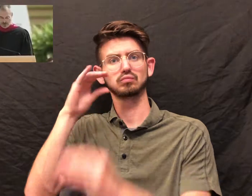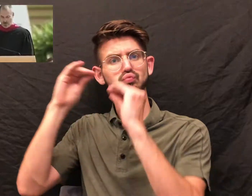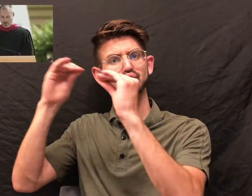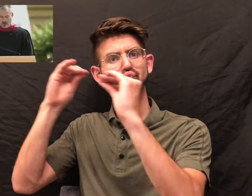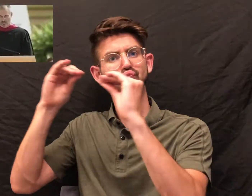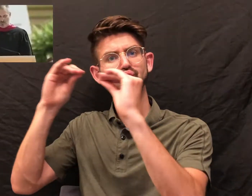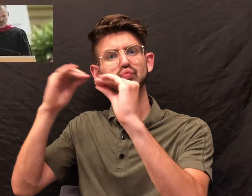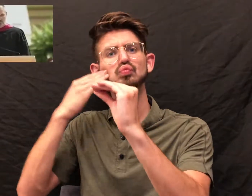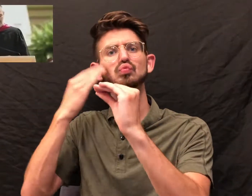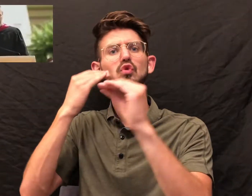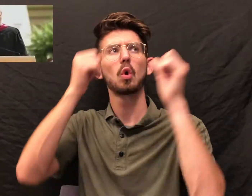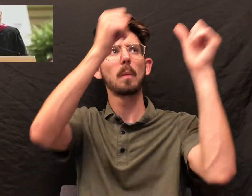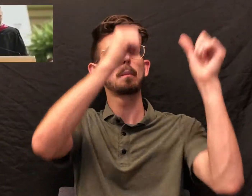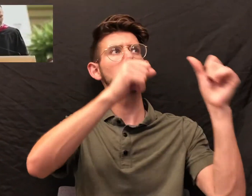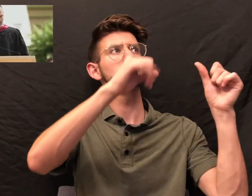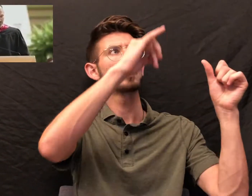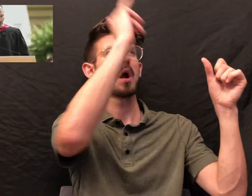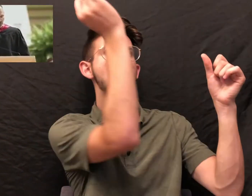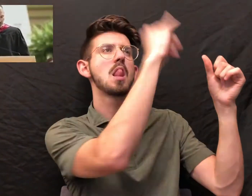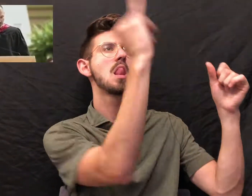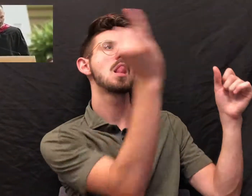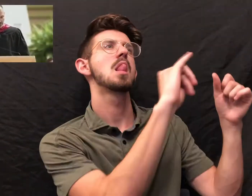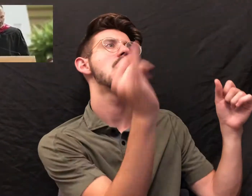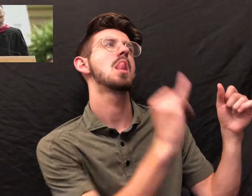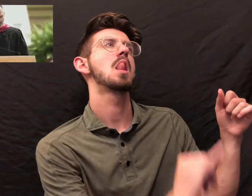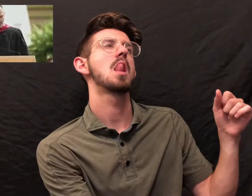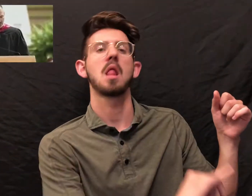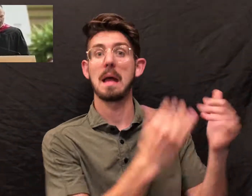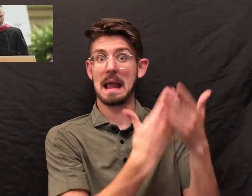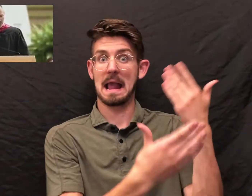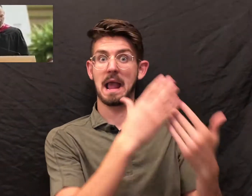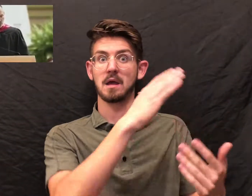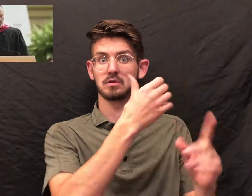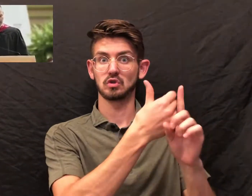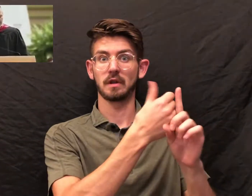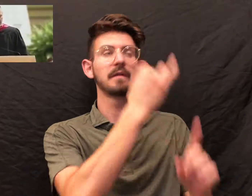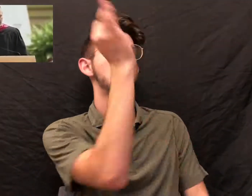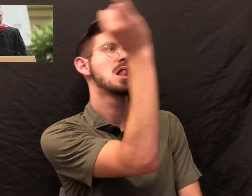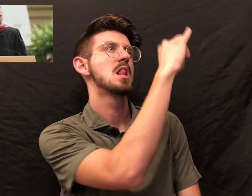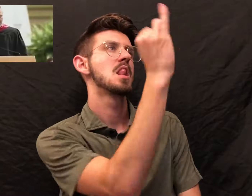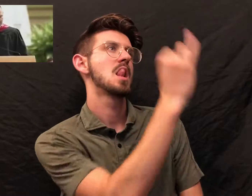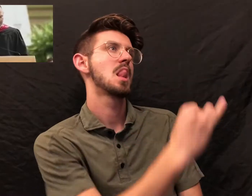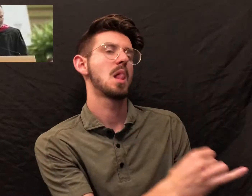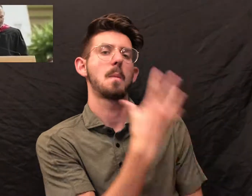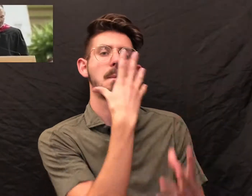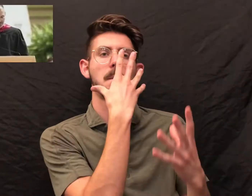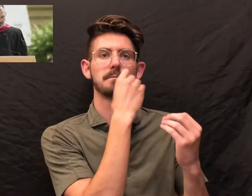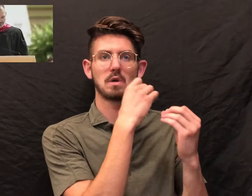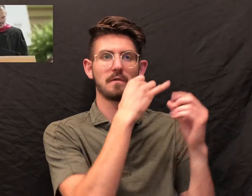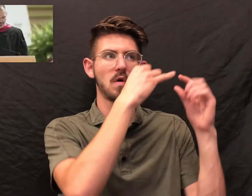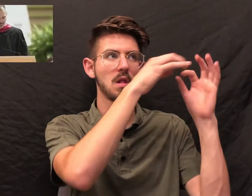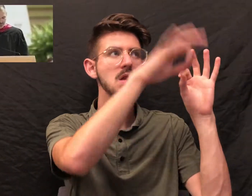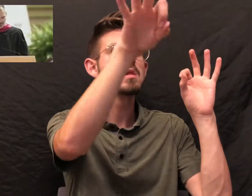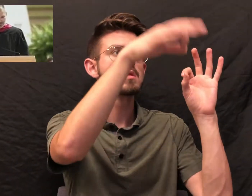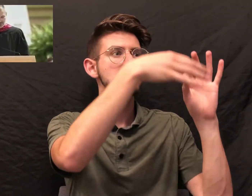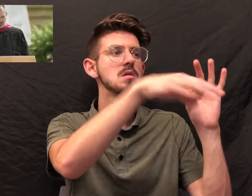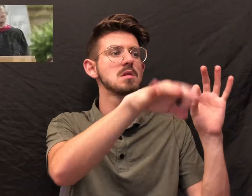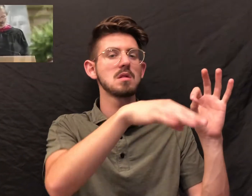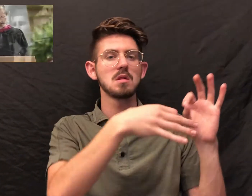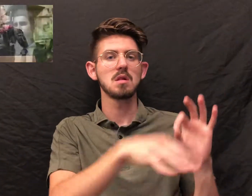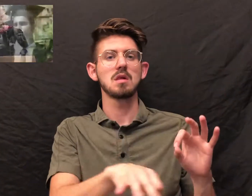label on every drawer was beautifully hand calligraphed. Because I had dropped out and didn't have to take the normal